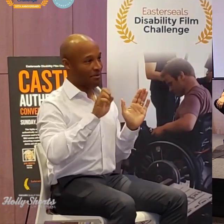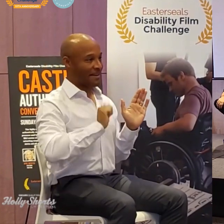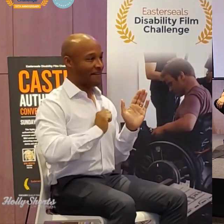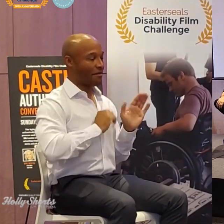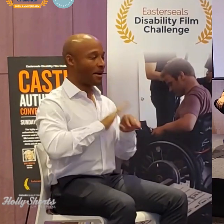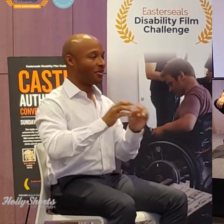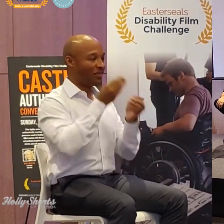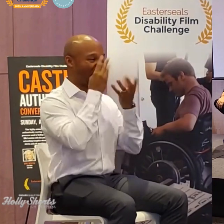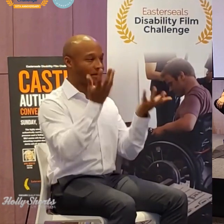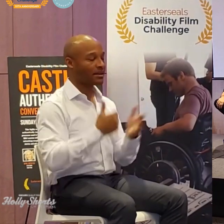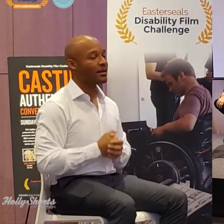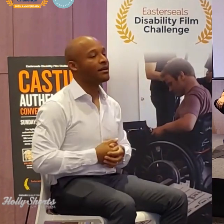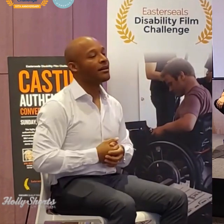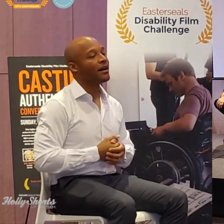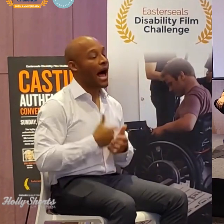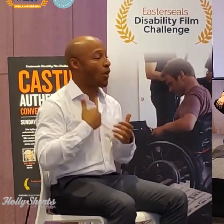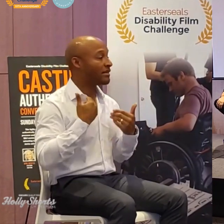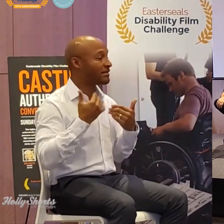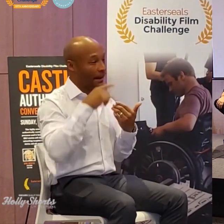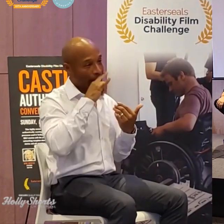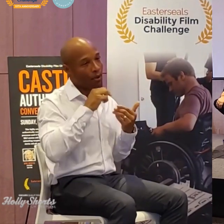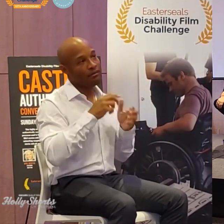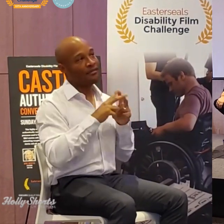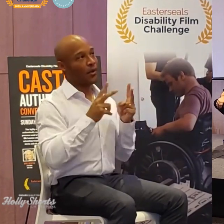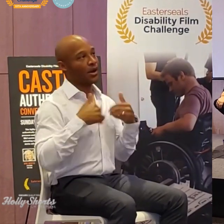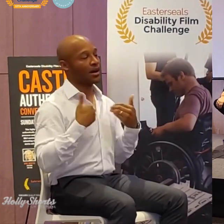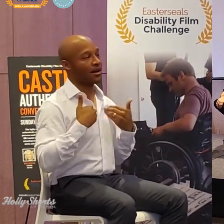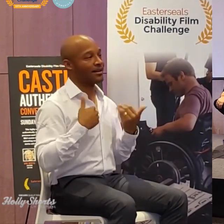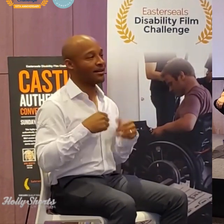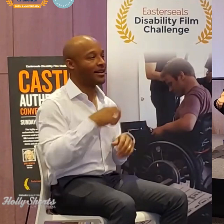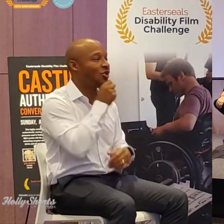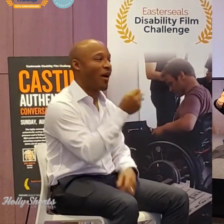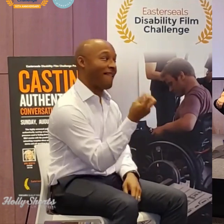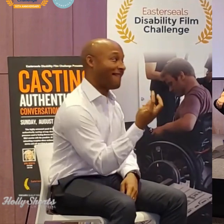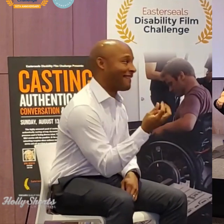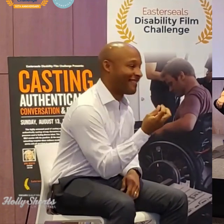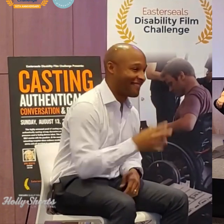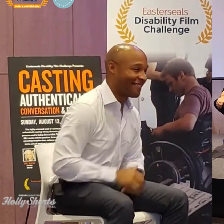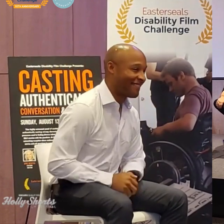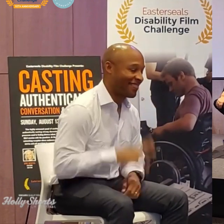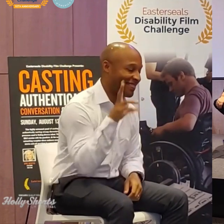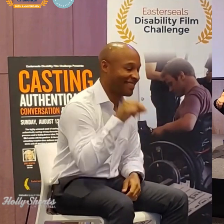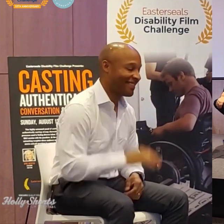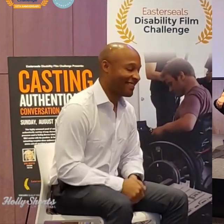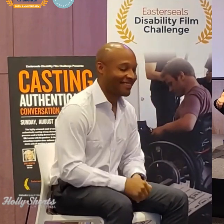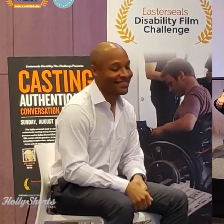I was a kid. I mean, I was very young. I was 12. No.